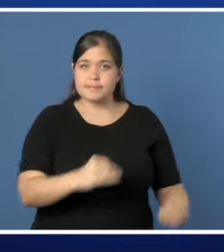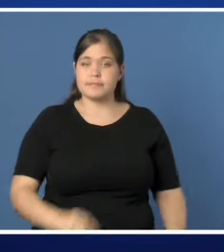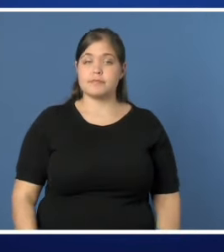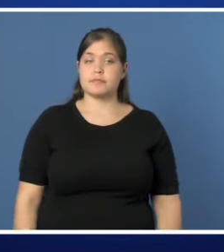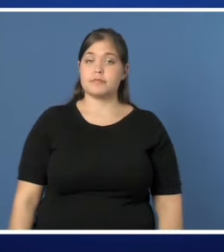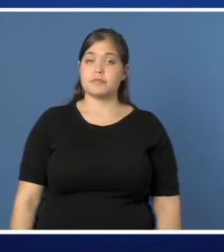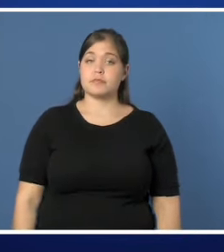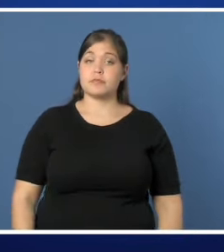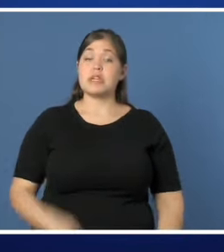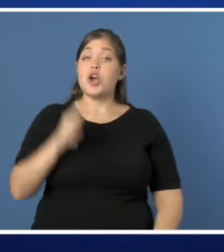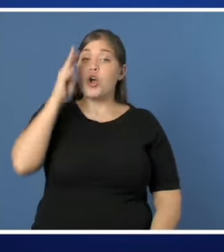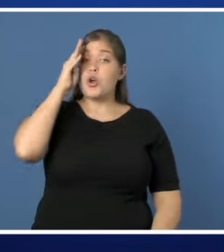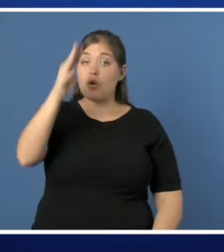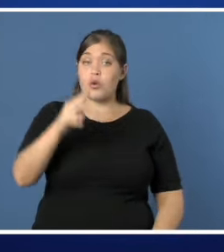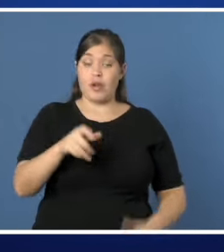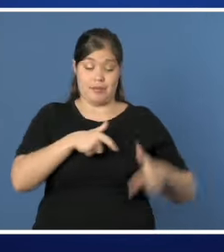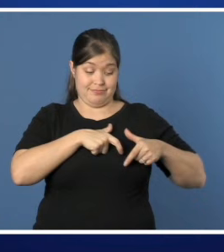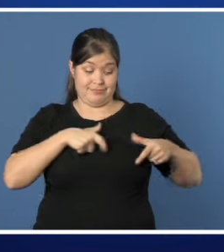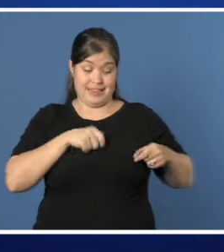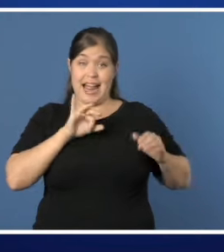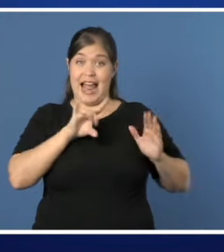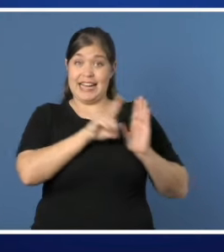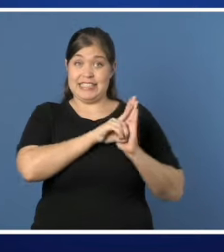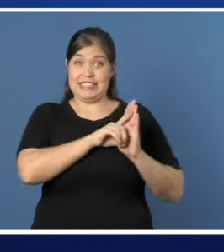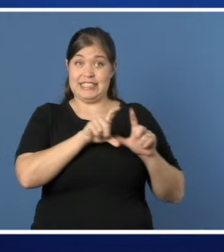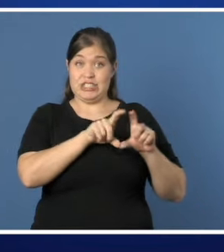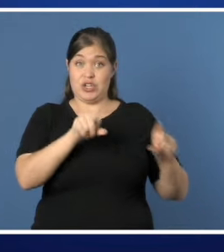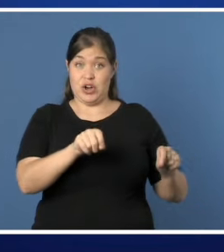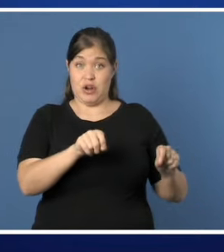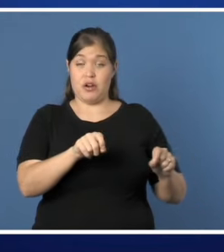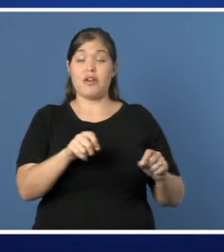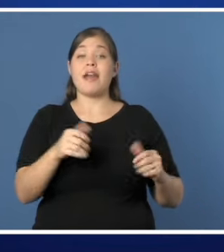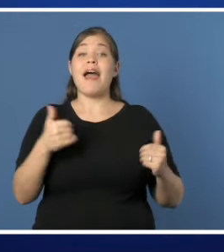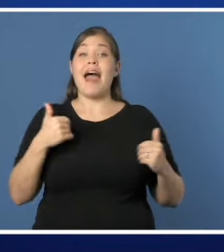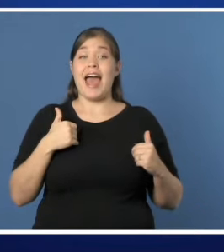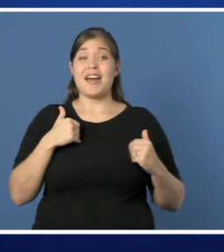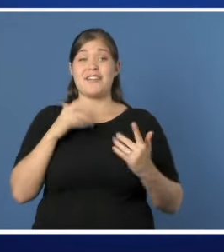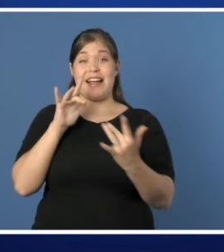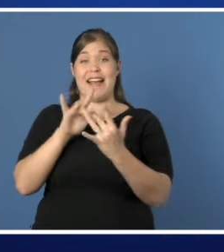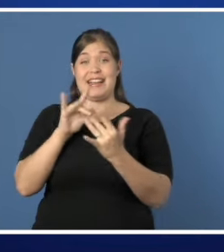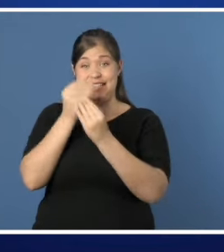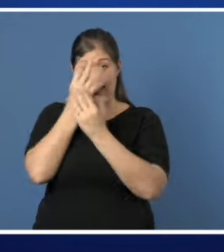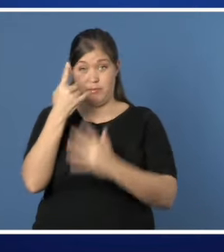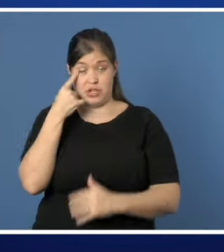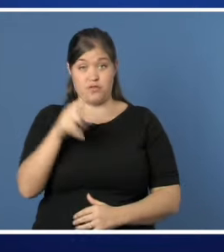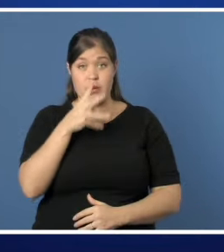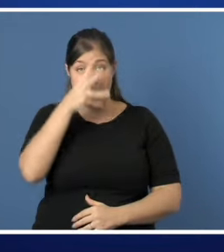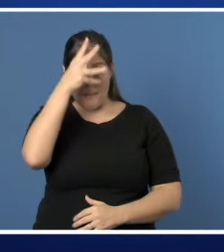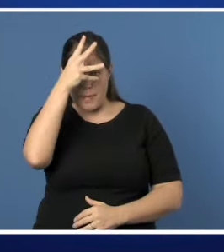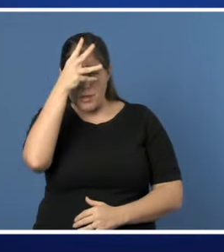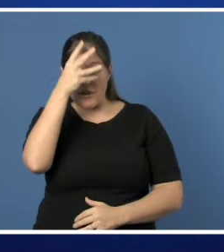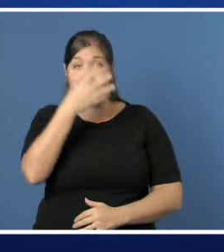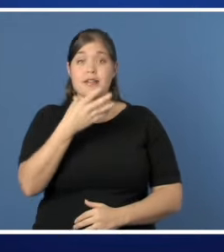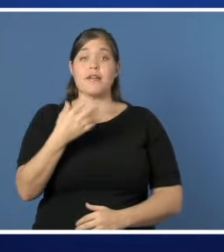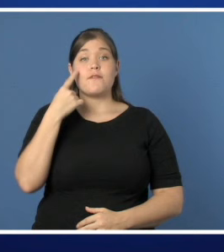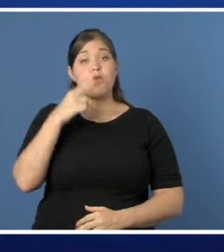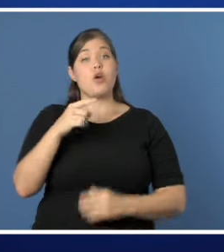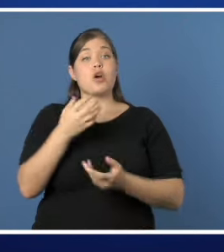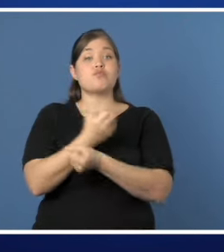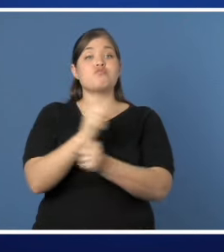Create wearable identification cards for children With guardian contact information Available